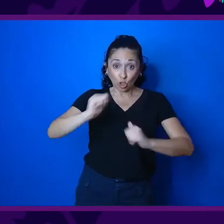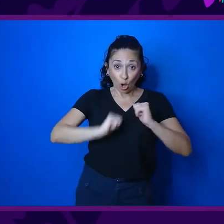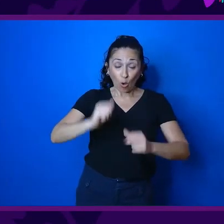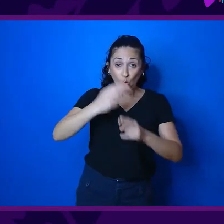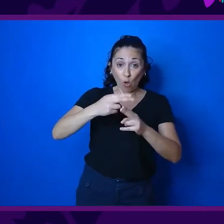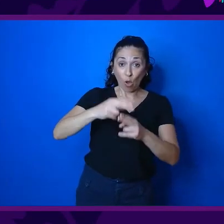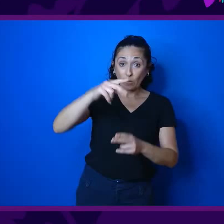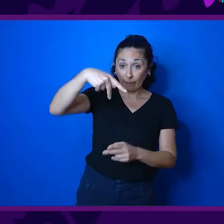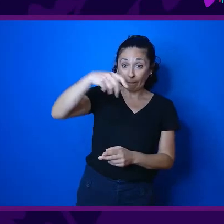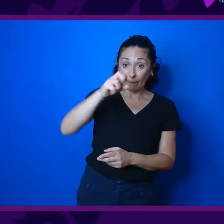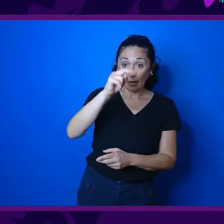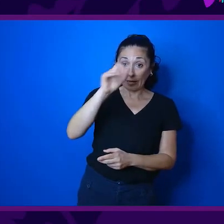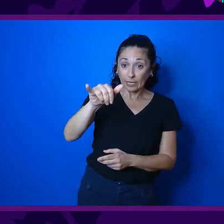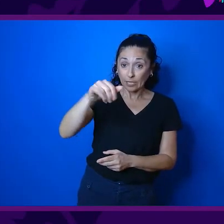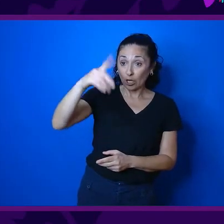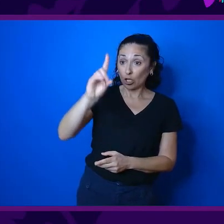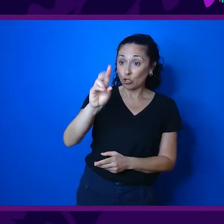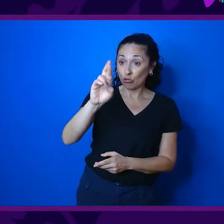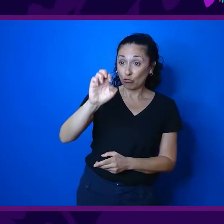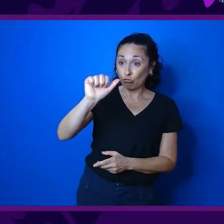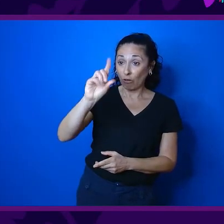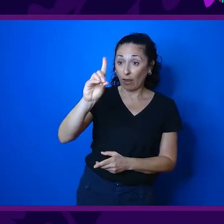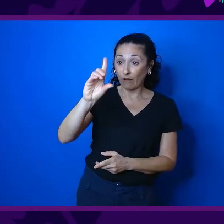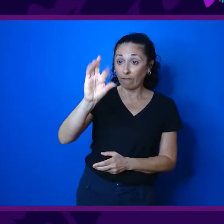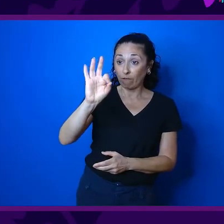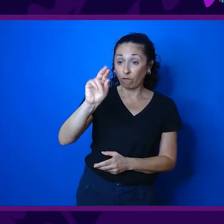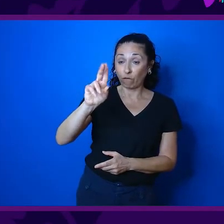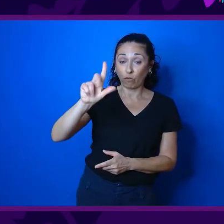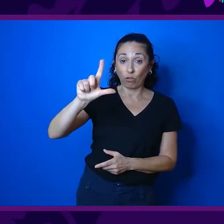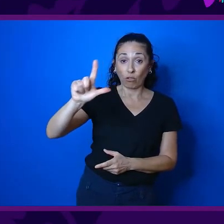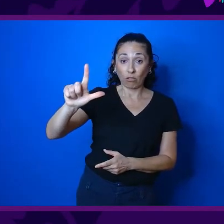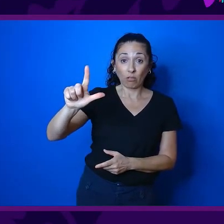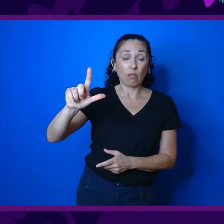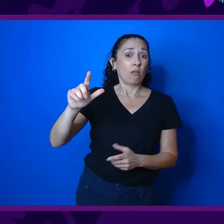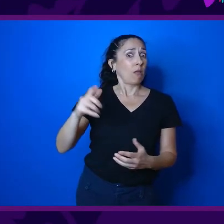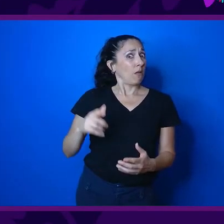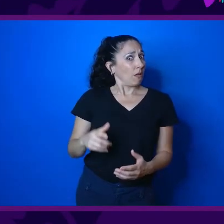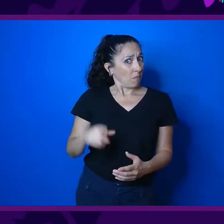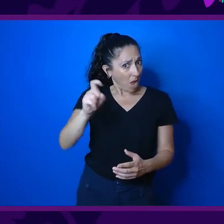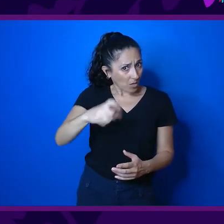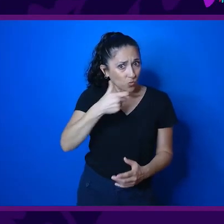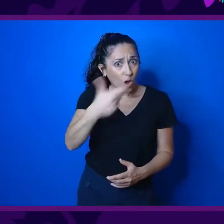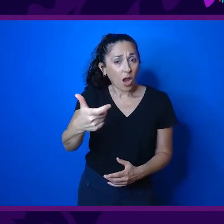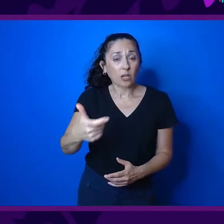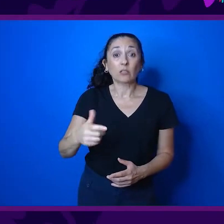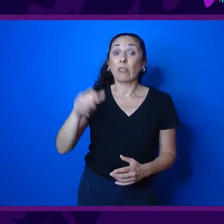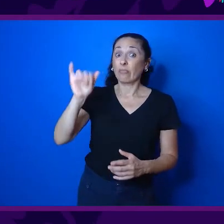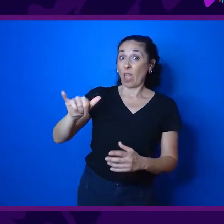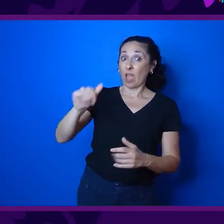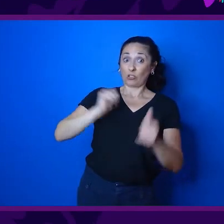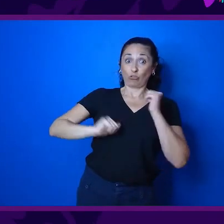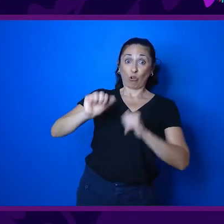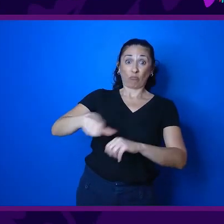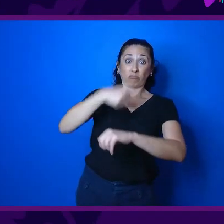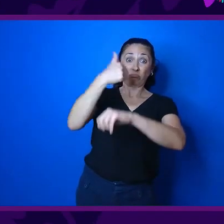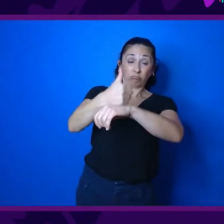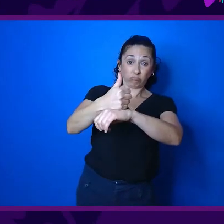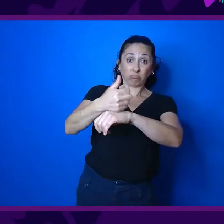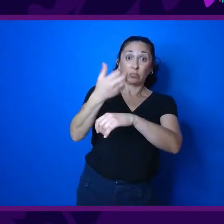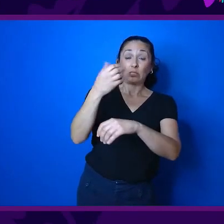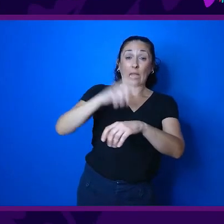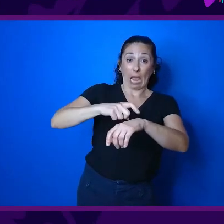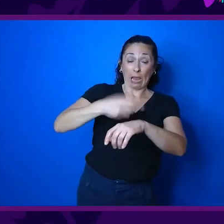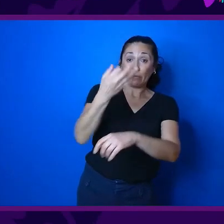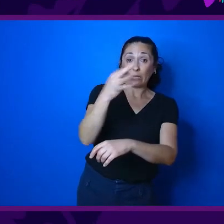haven't. The show is set in 1938, and so this is the tie